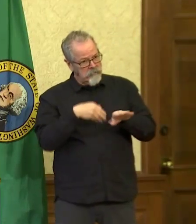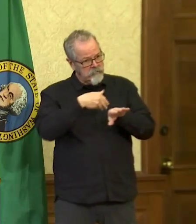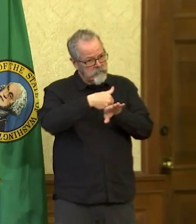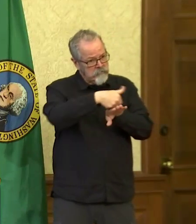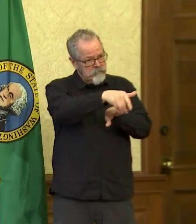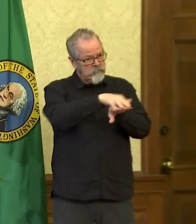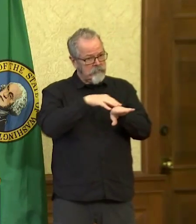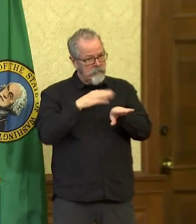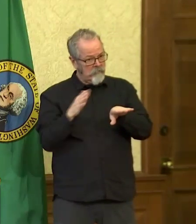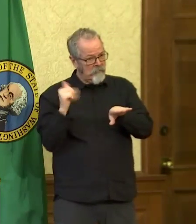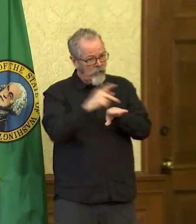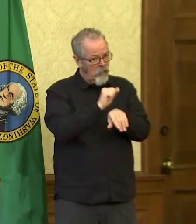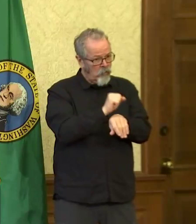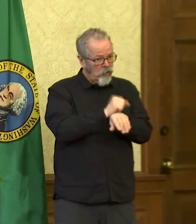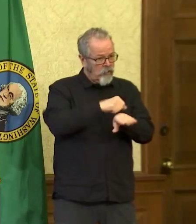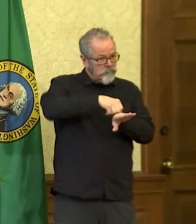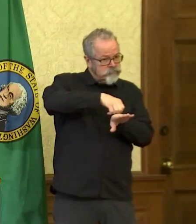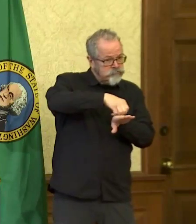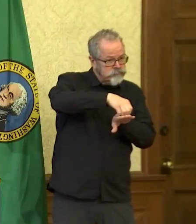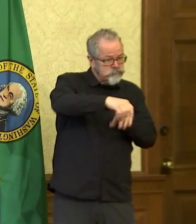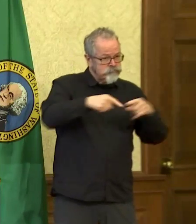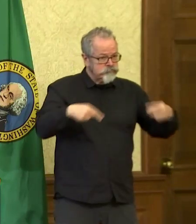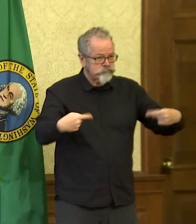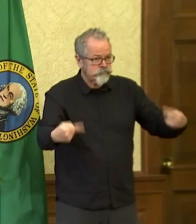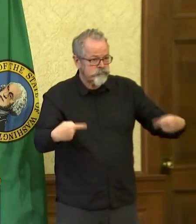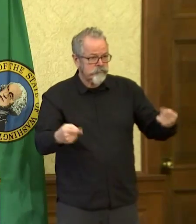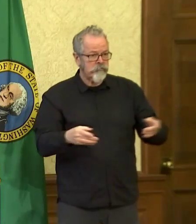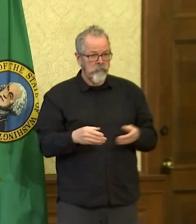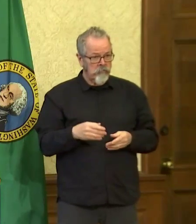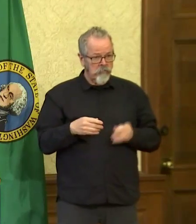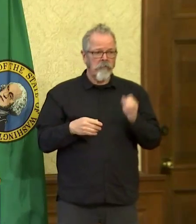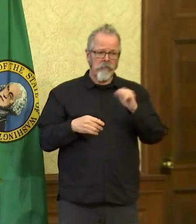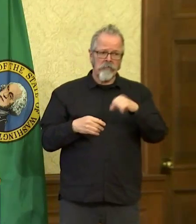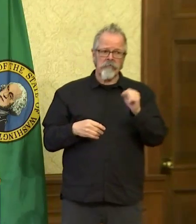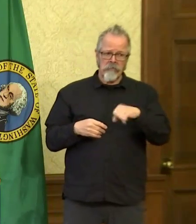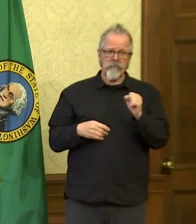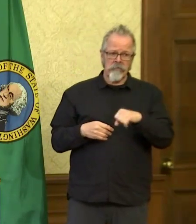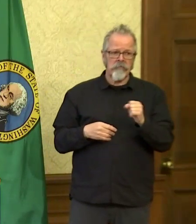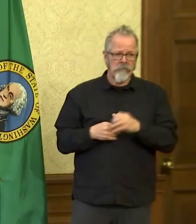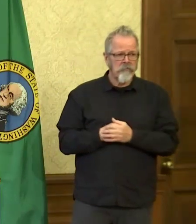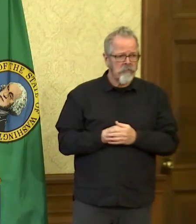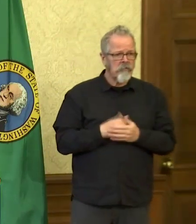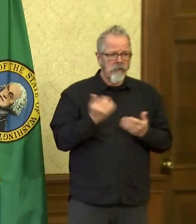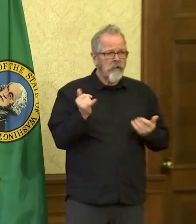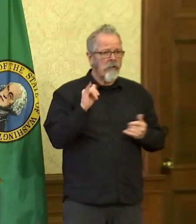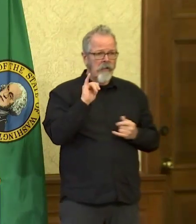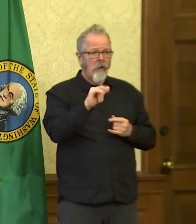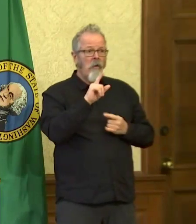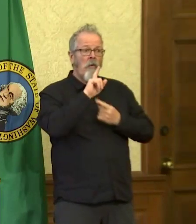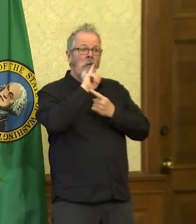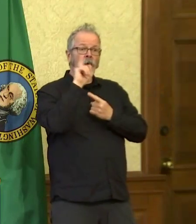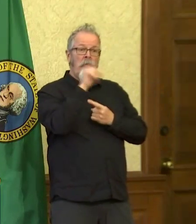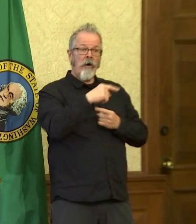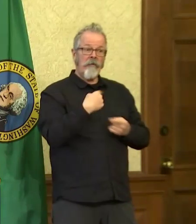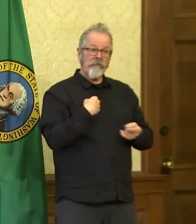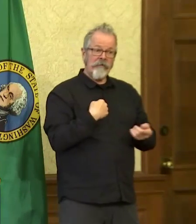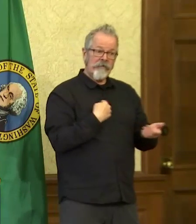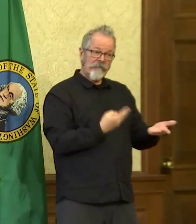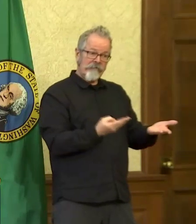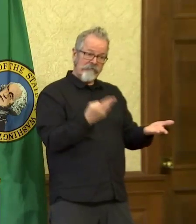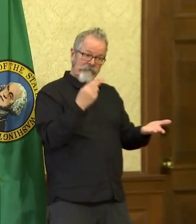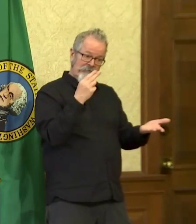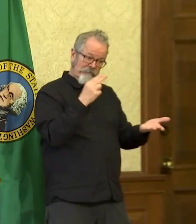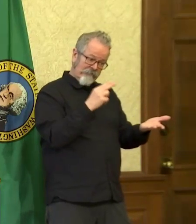That applies also to state construction work. And so we'll charge DOT to be making sure they look at what functions could